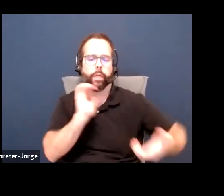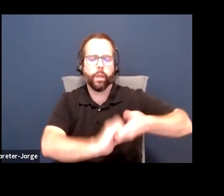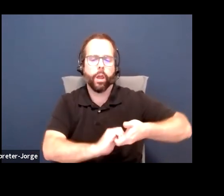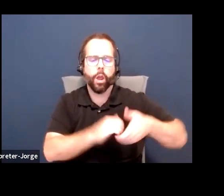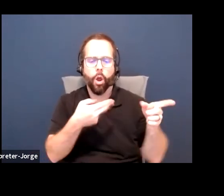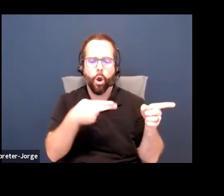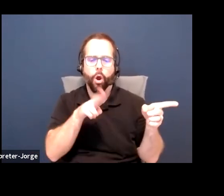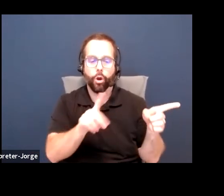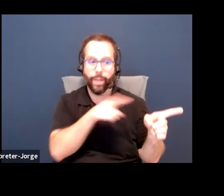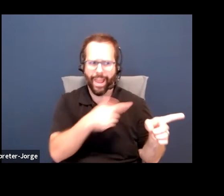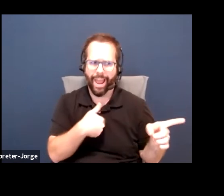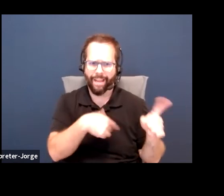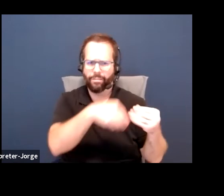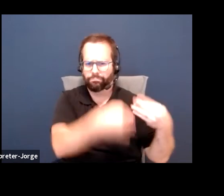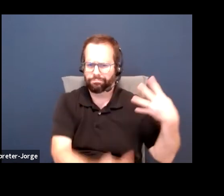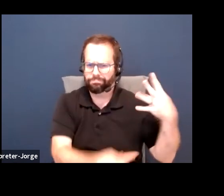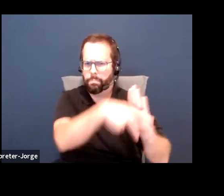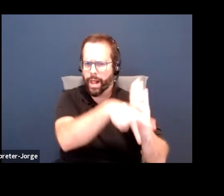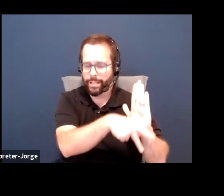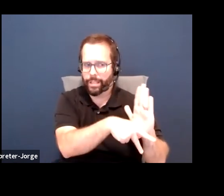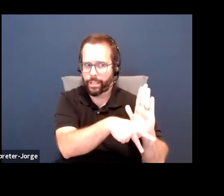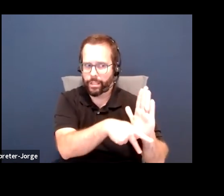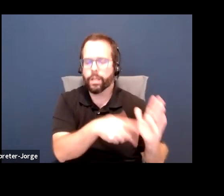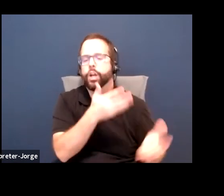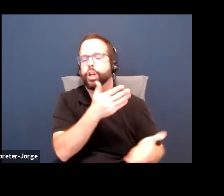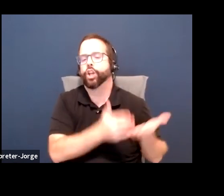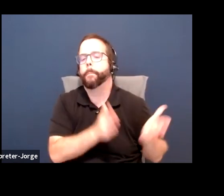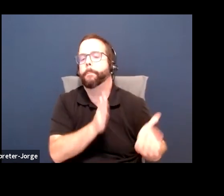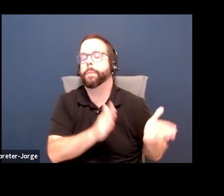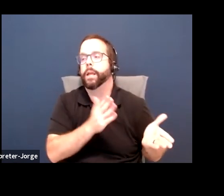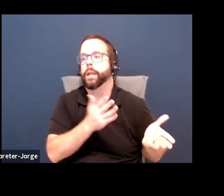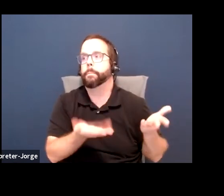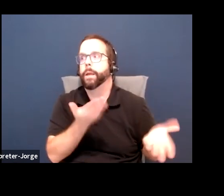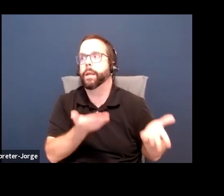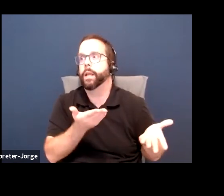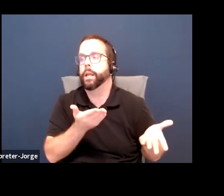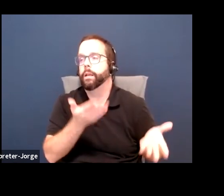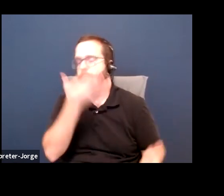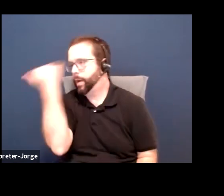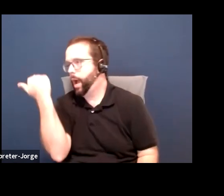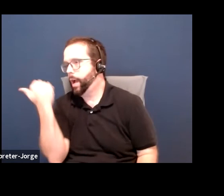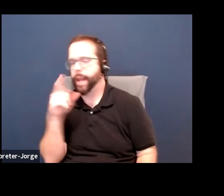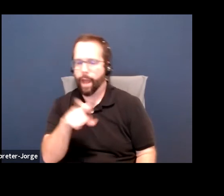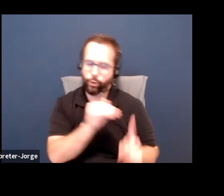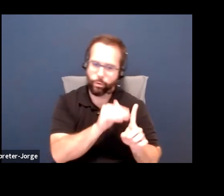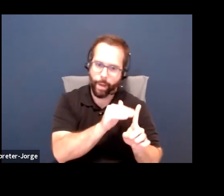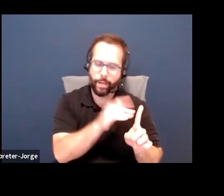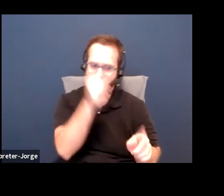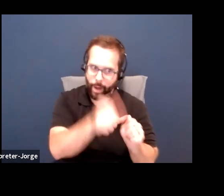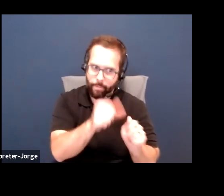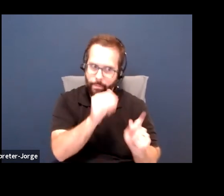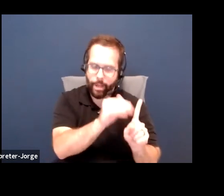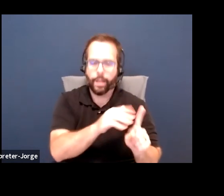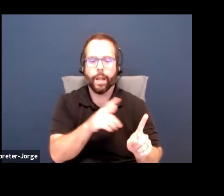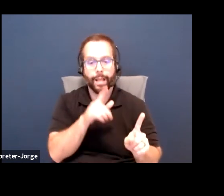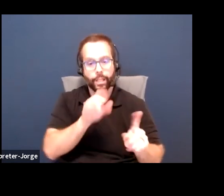need to be dusted off and lifted up and shared across our networks on what are